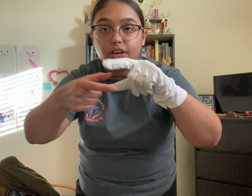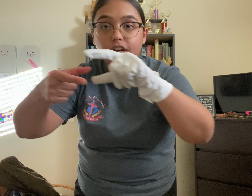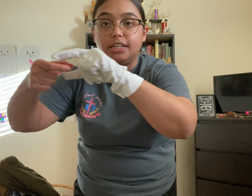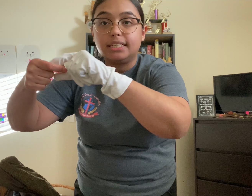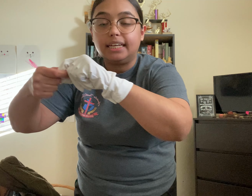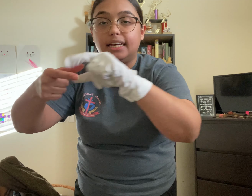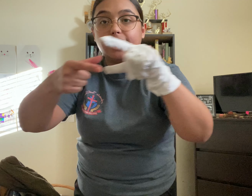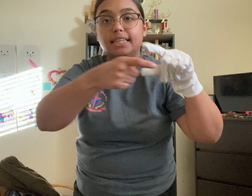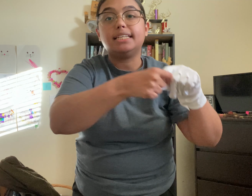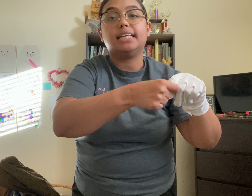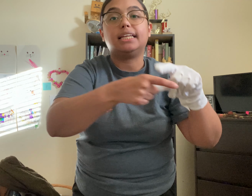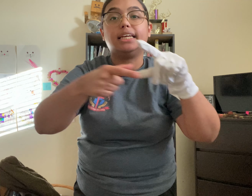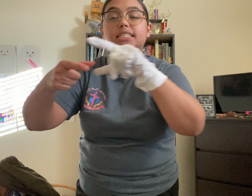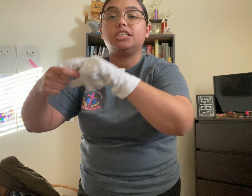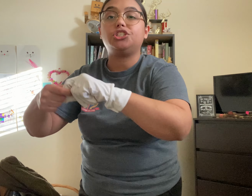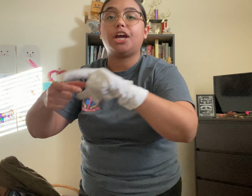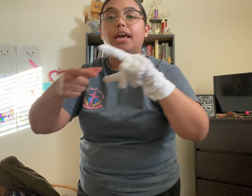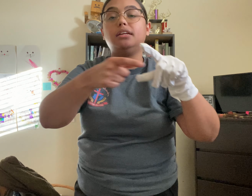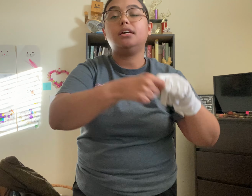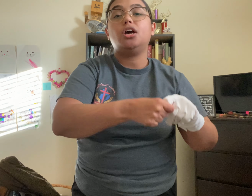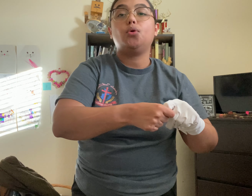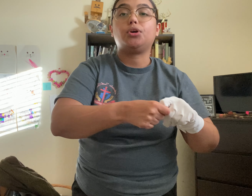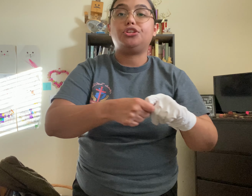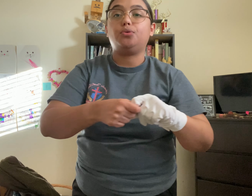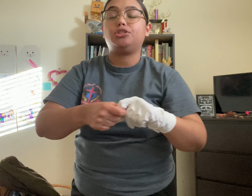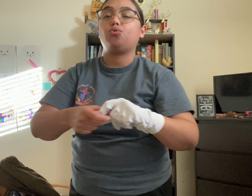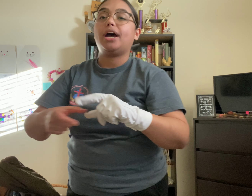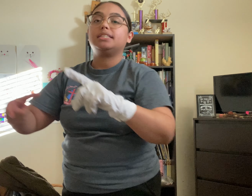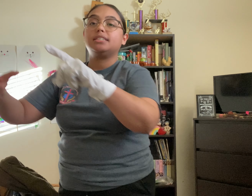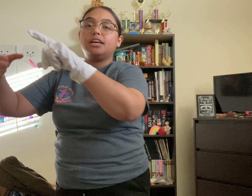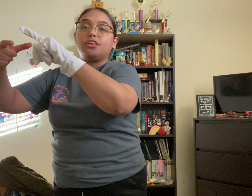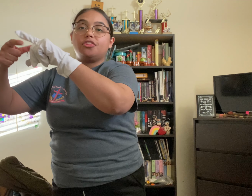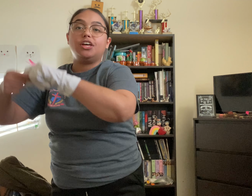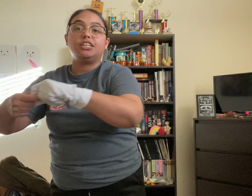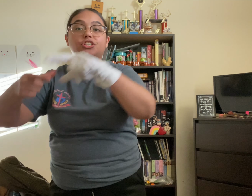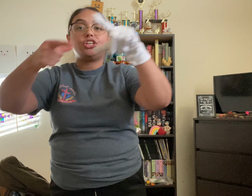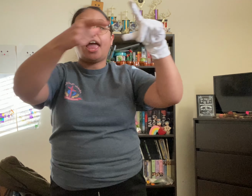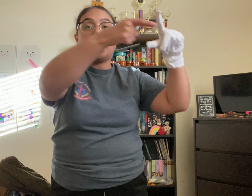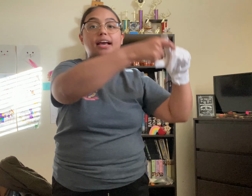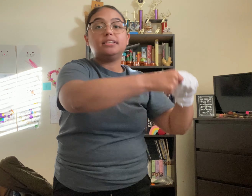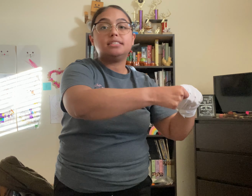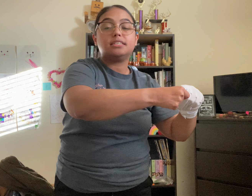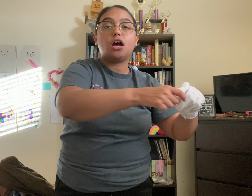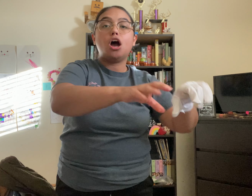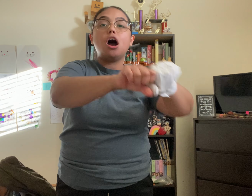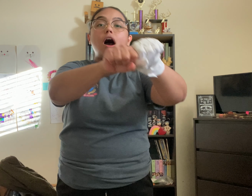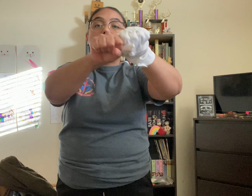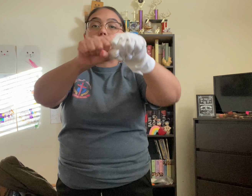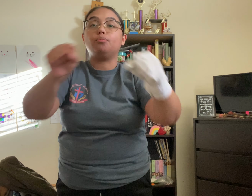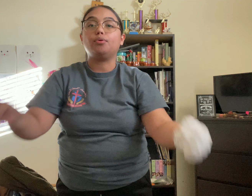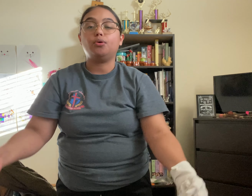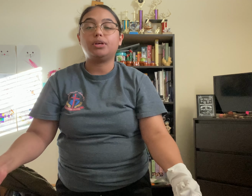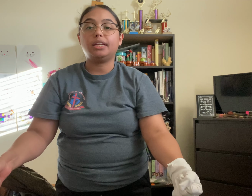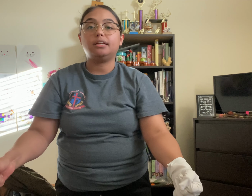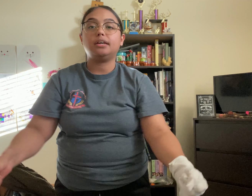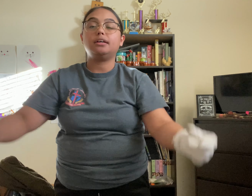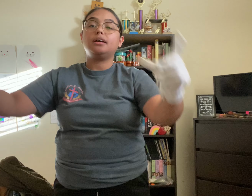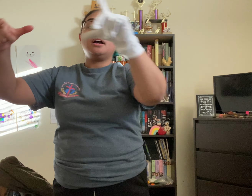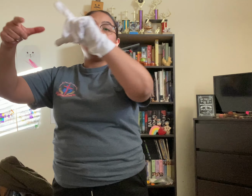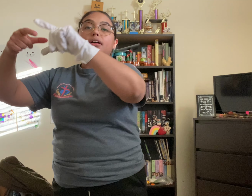fingers link like this, like links in a chain. We're gonna do it twice. The chains are broken.